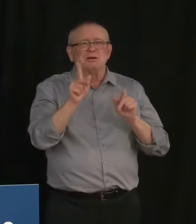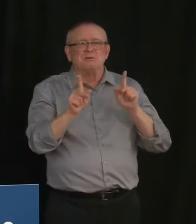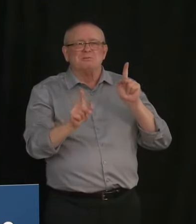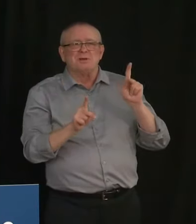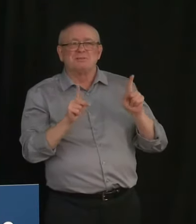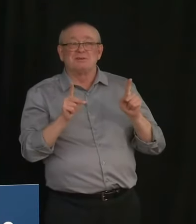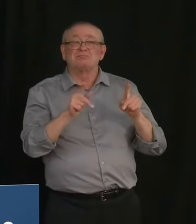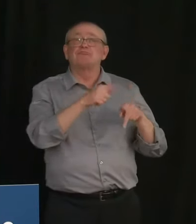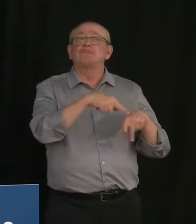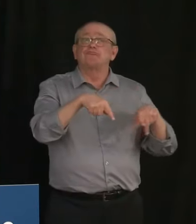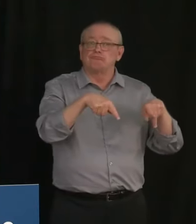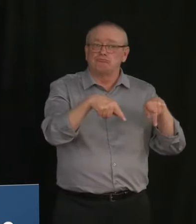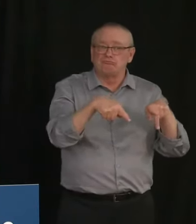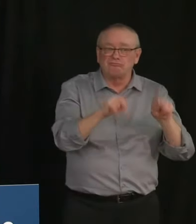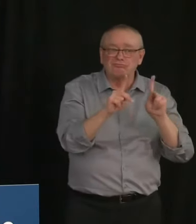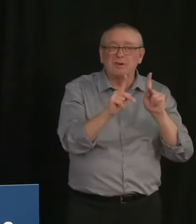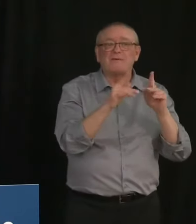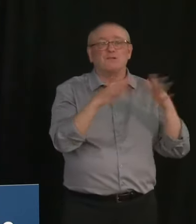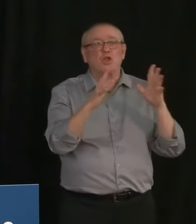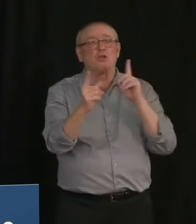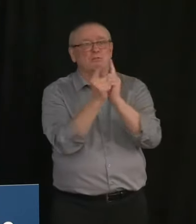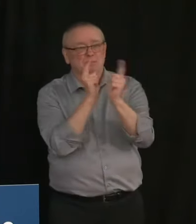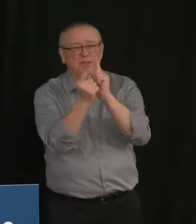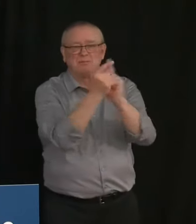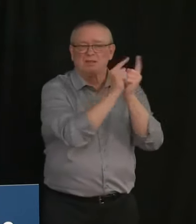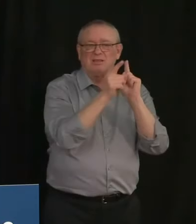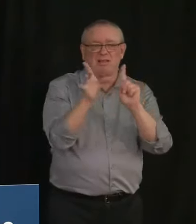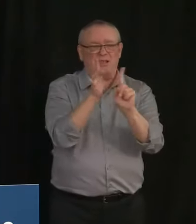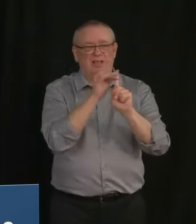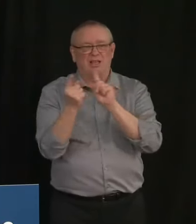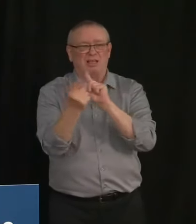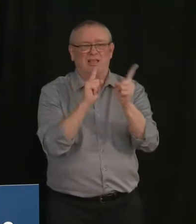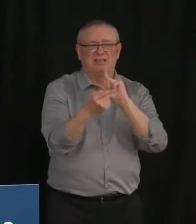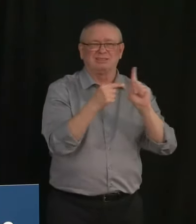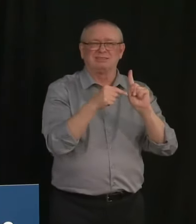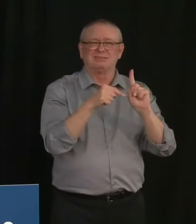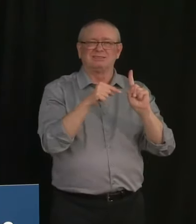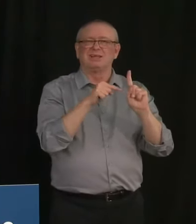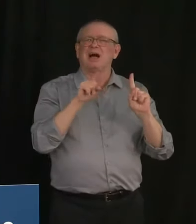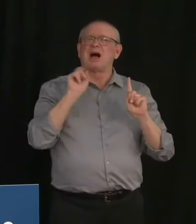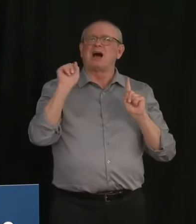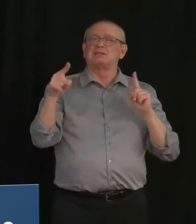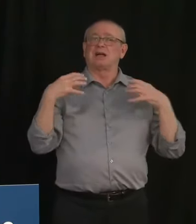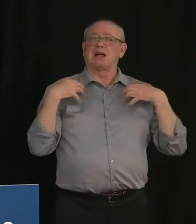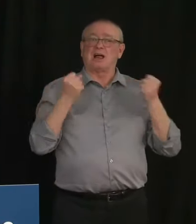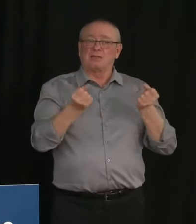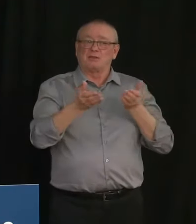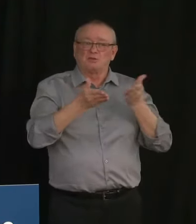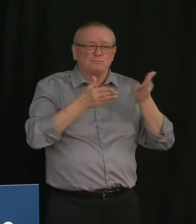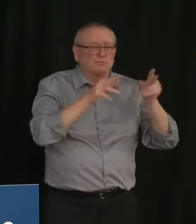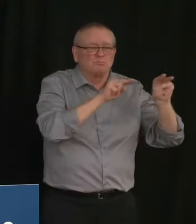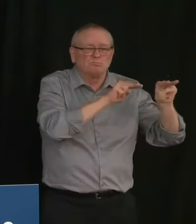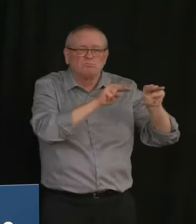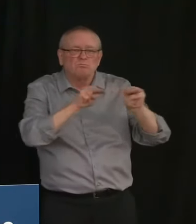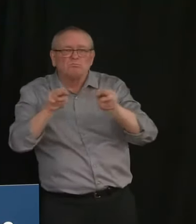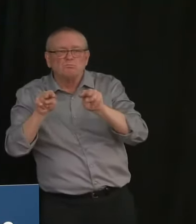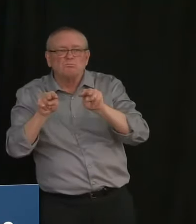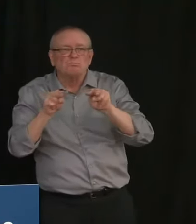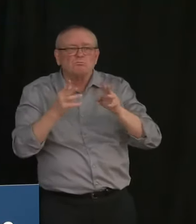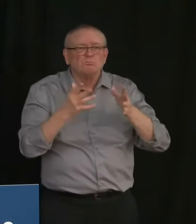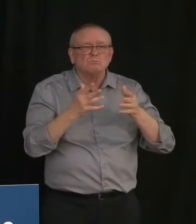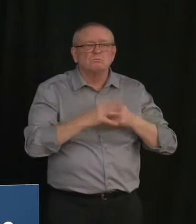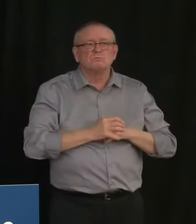COVID-19. So is AHS making sure that the people who are getting the vaccine do have direct patient contact?